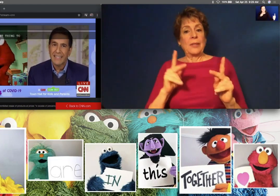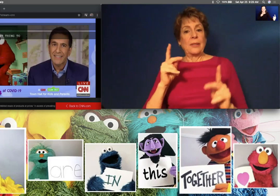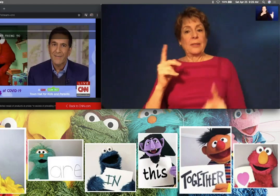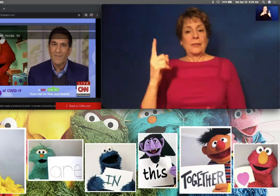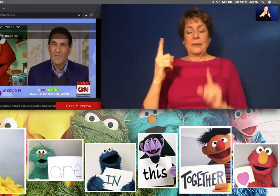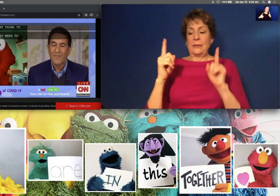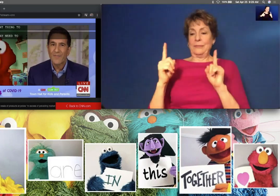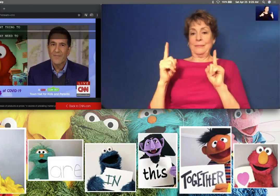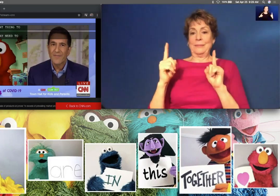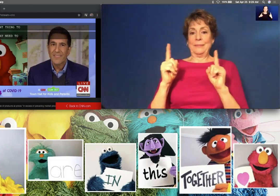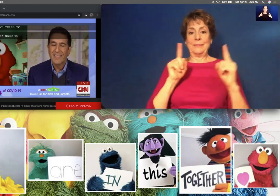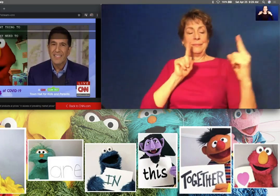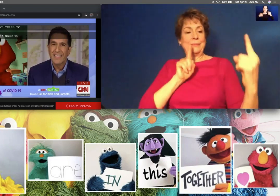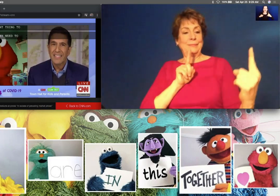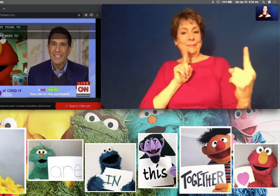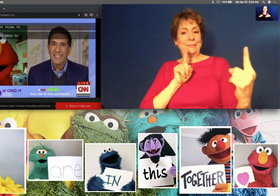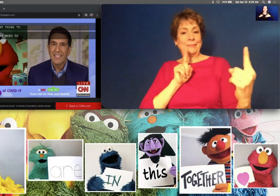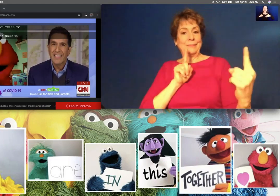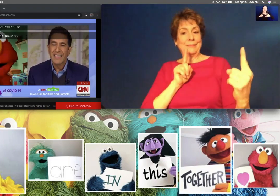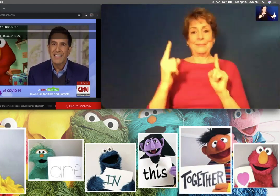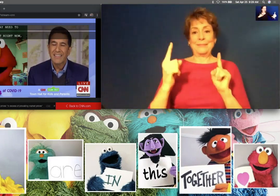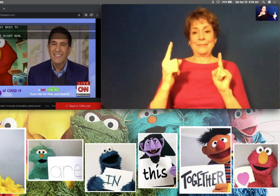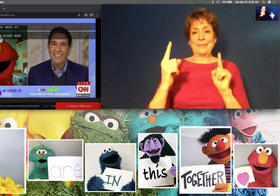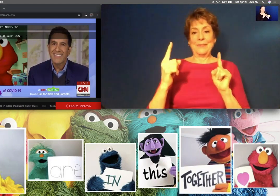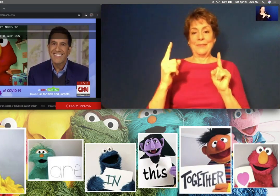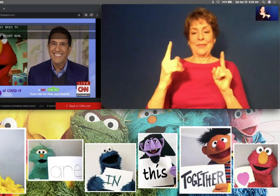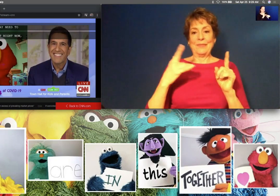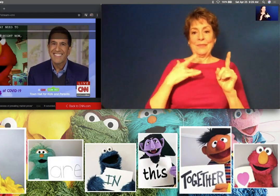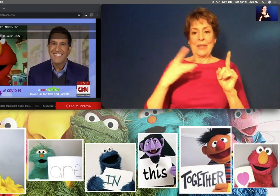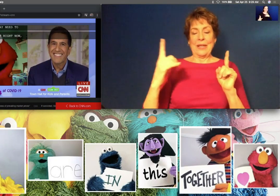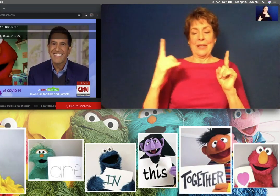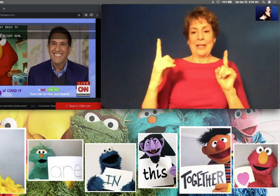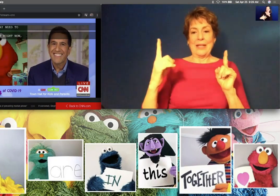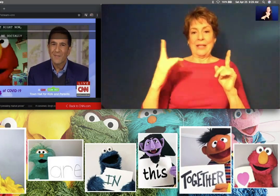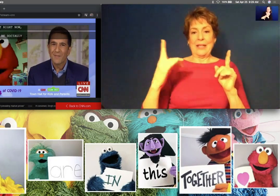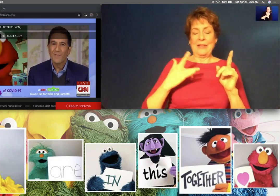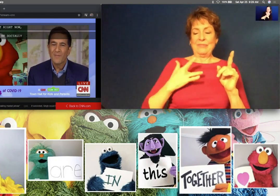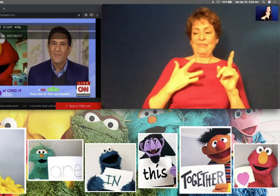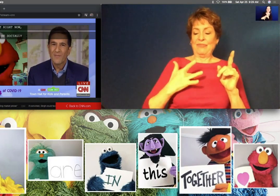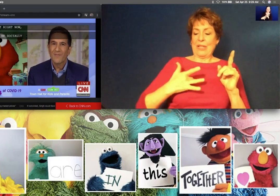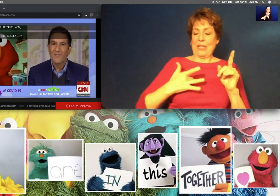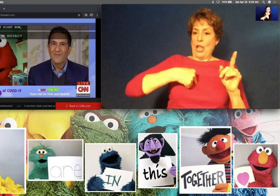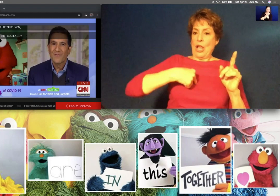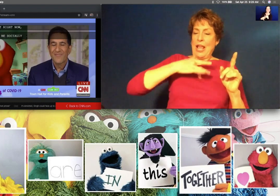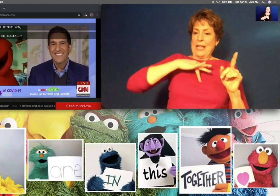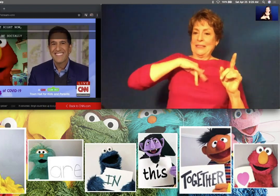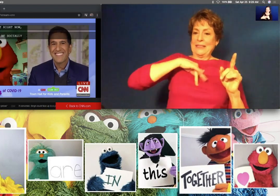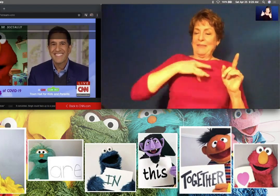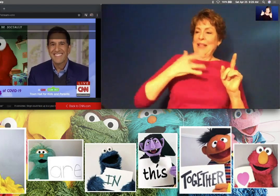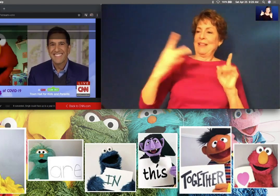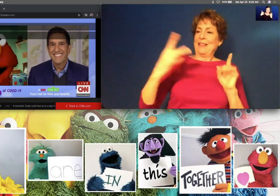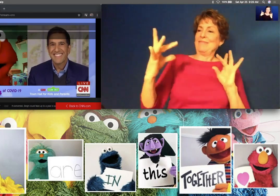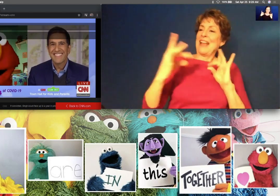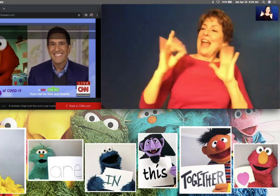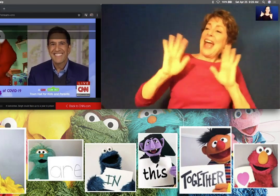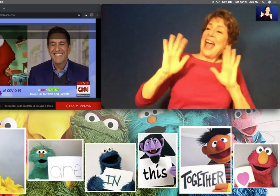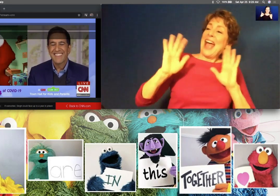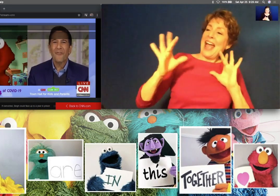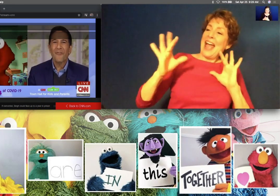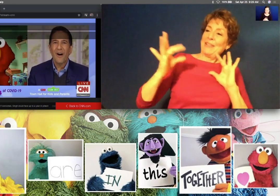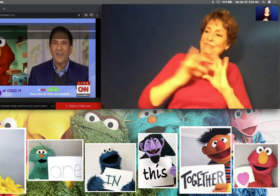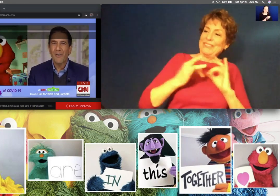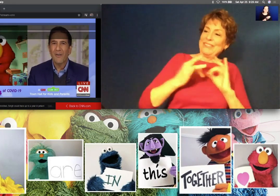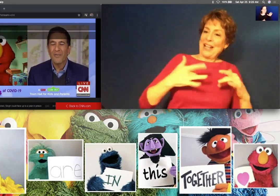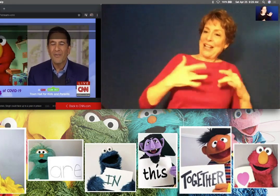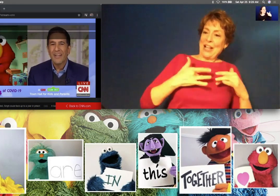connected. Yeah, true. Oh, thank you for answering Elmo's questions, Dr. Sanjay. Elmo feels a lot better. Oh,